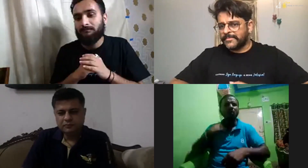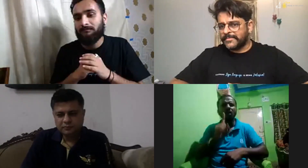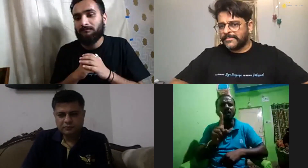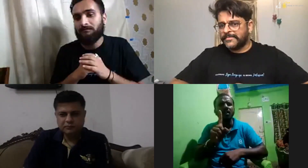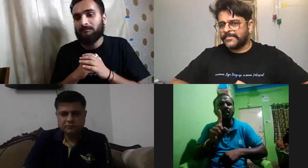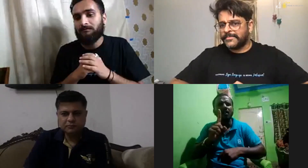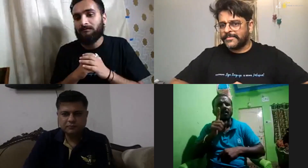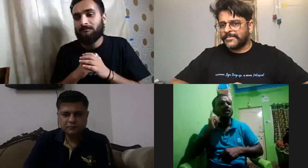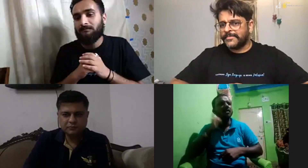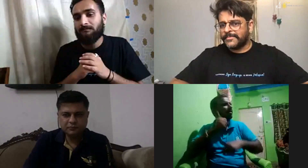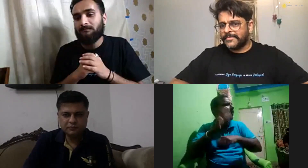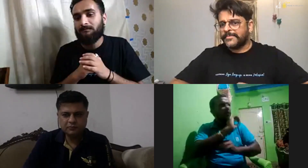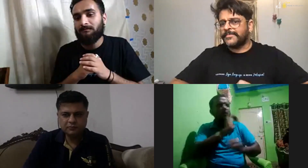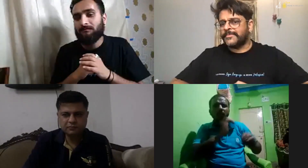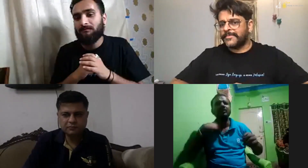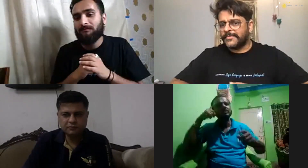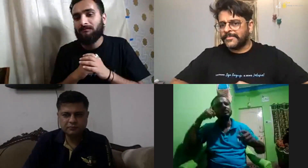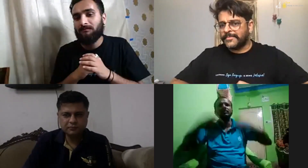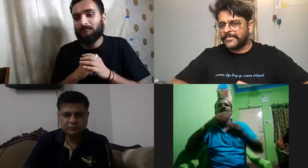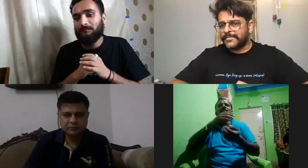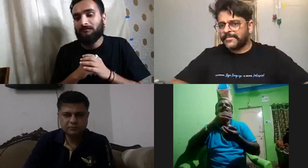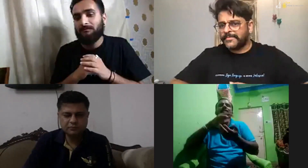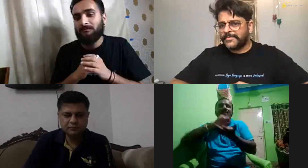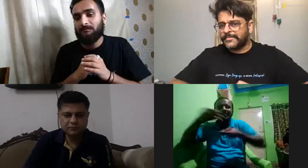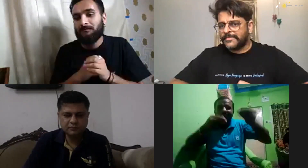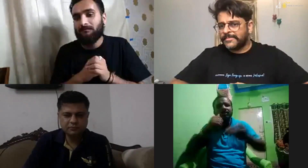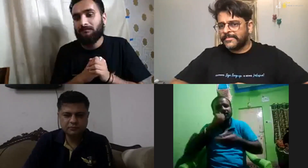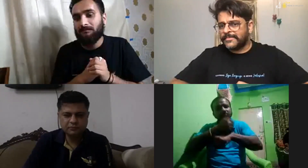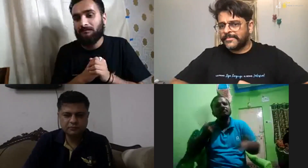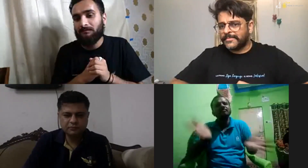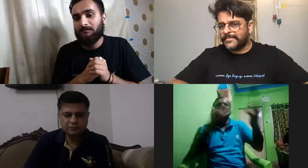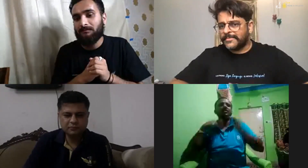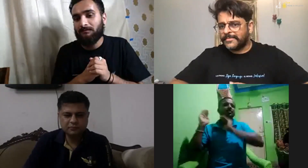own thing. Also, it's not just one, if